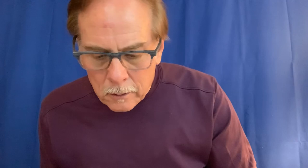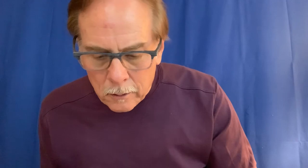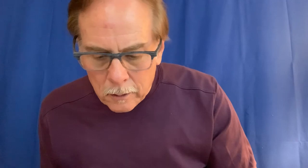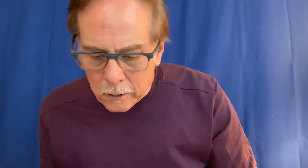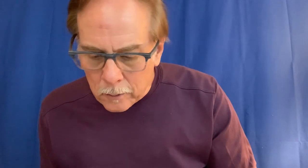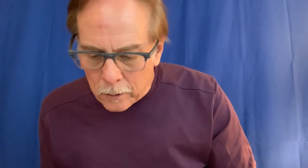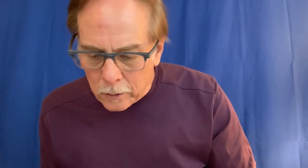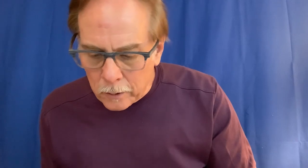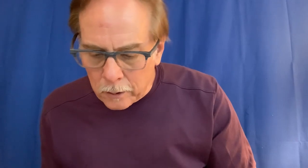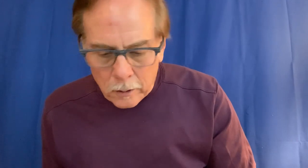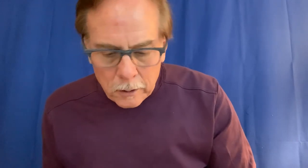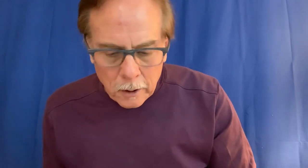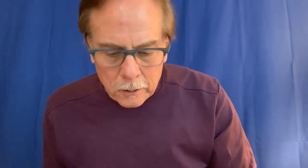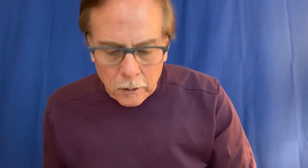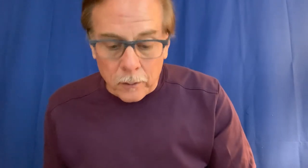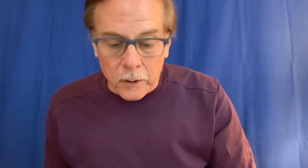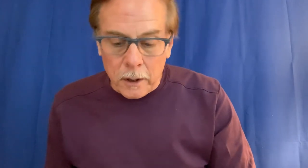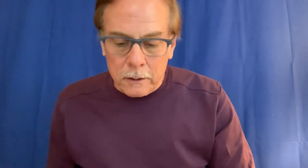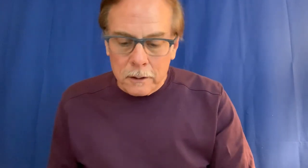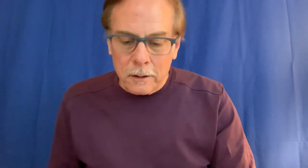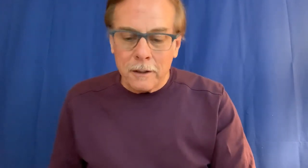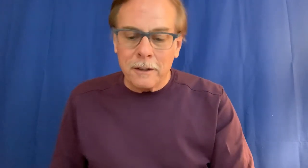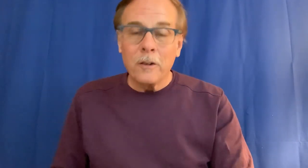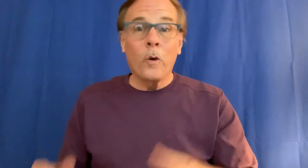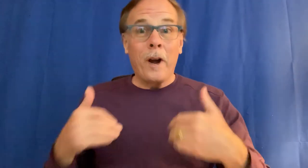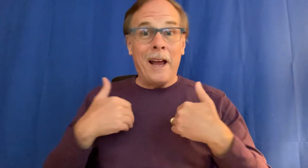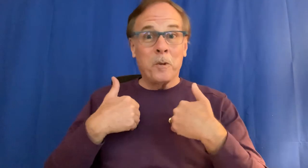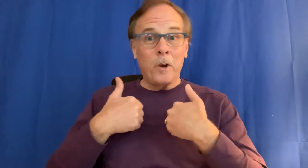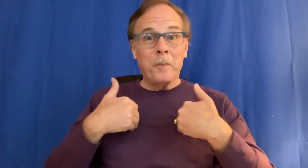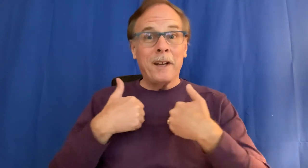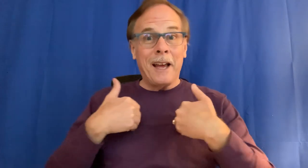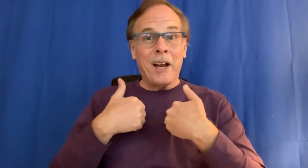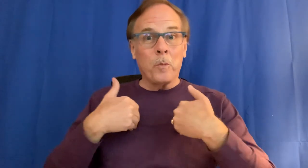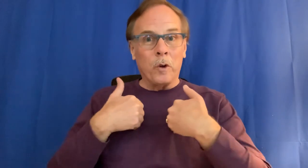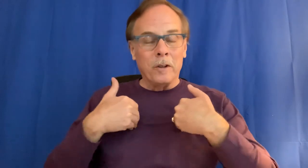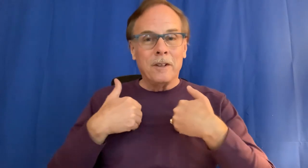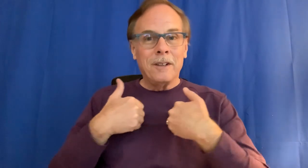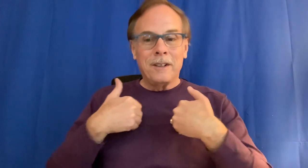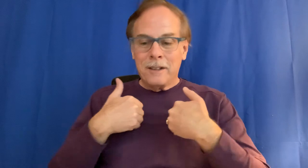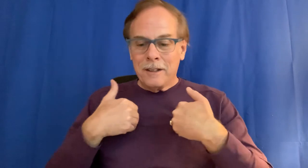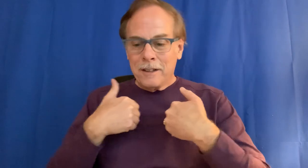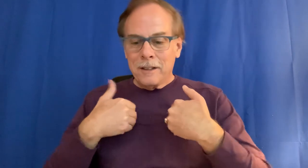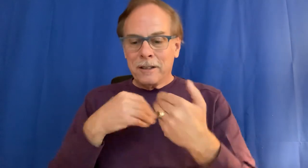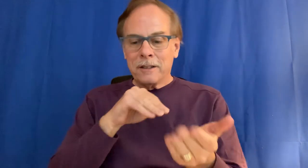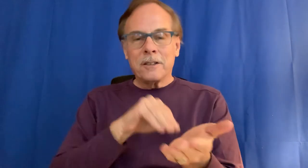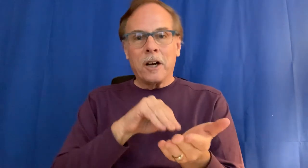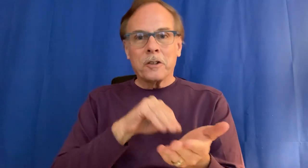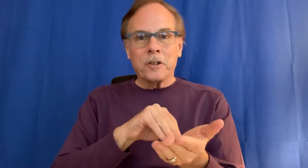here I think we're doing dog doctor or vet or animal. How about animal doctor?